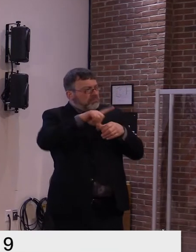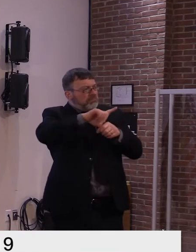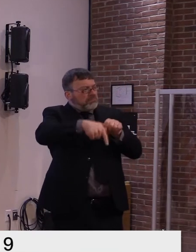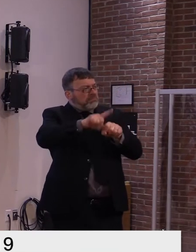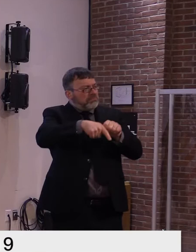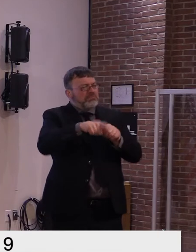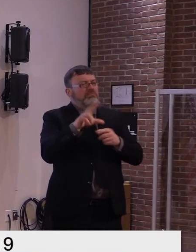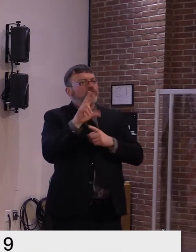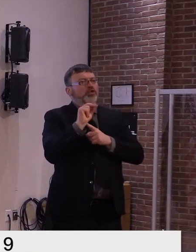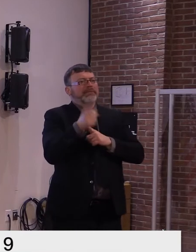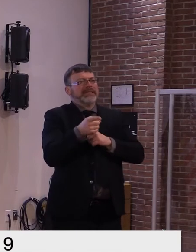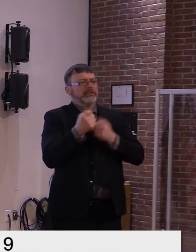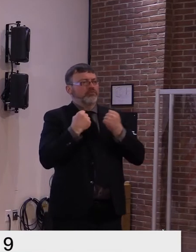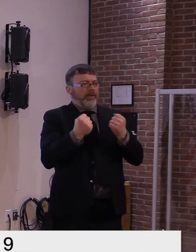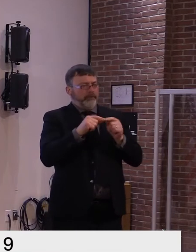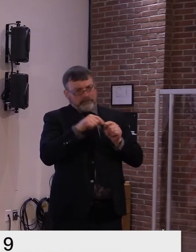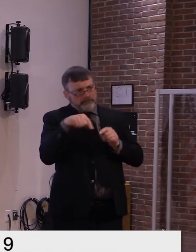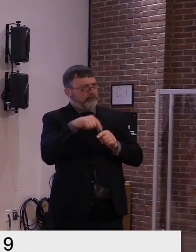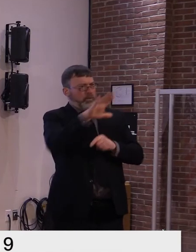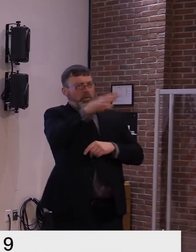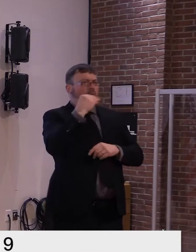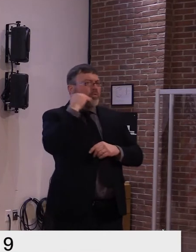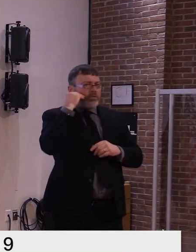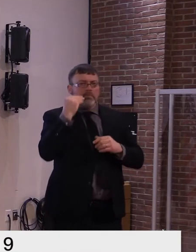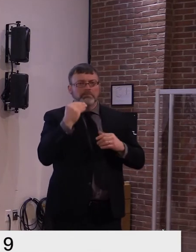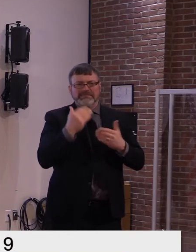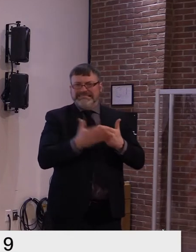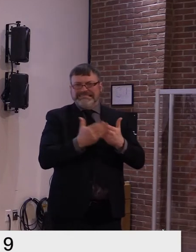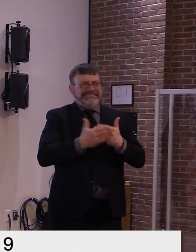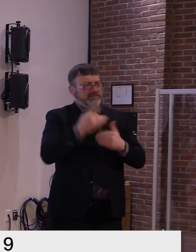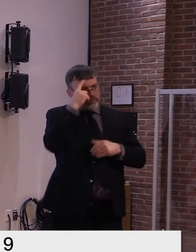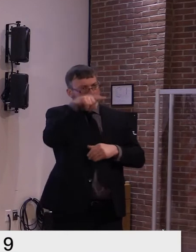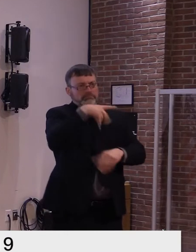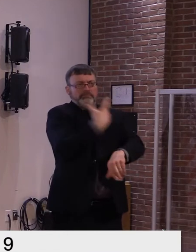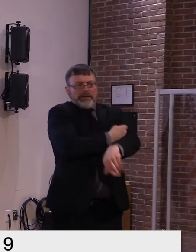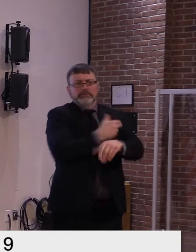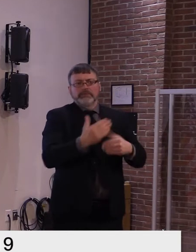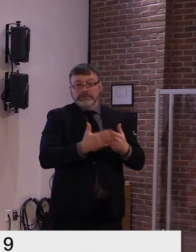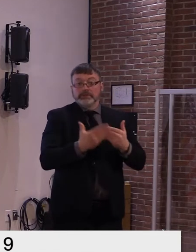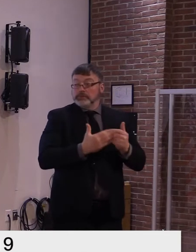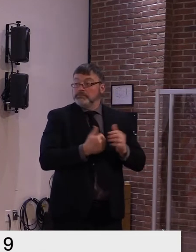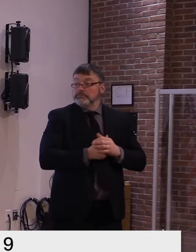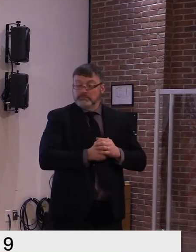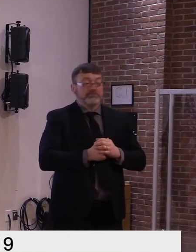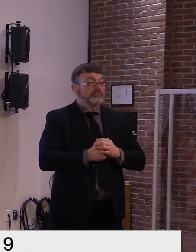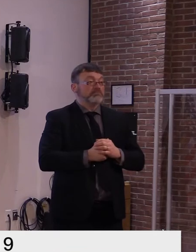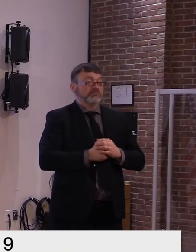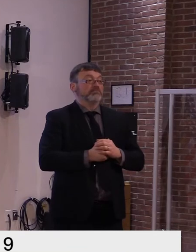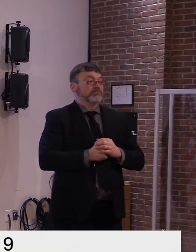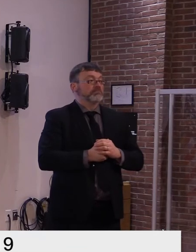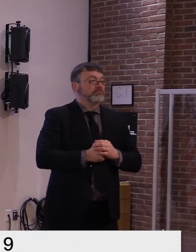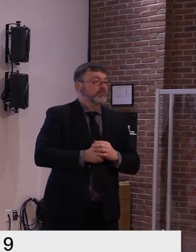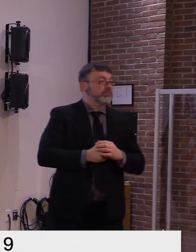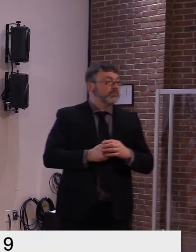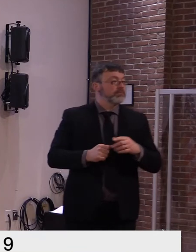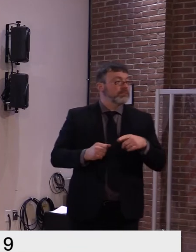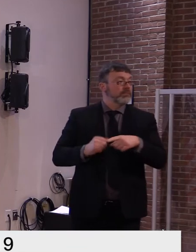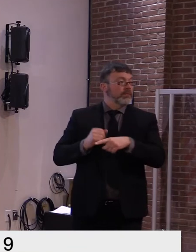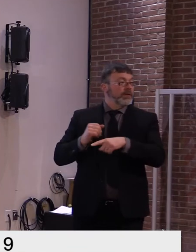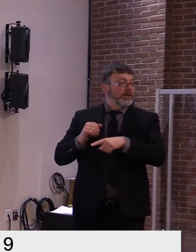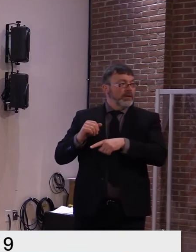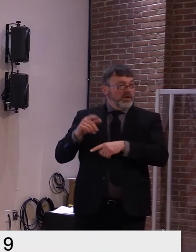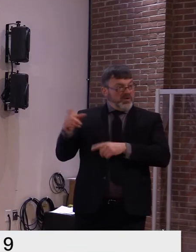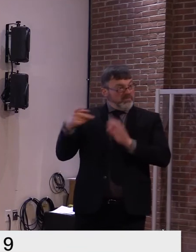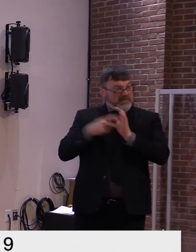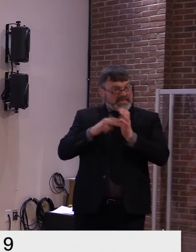well publicized as you can imagine. So folks will literally be able to walk in pretty much, or do you need to?